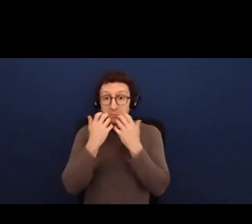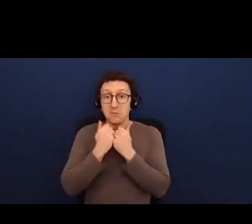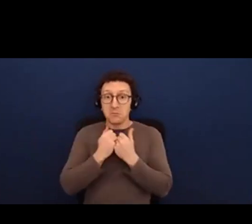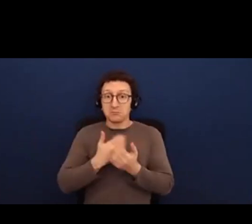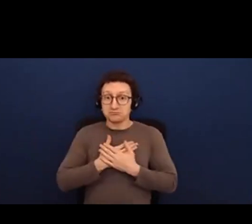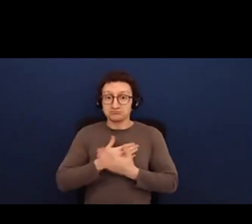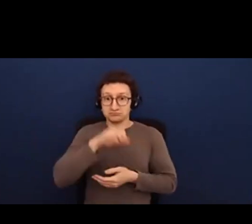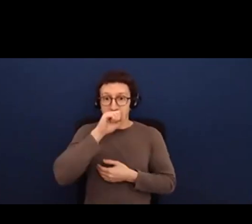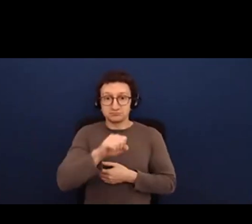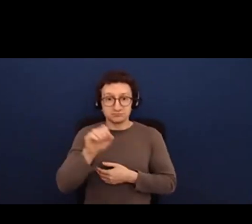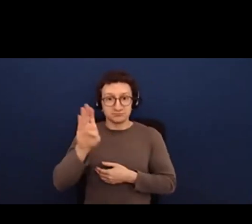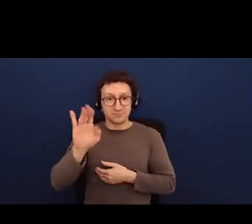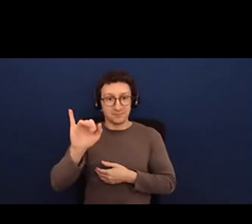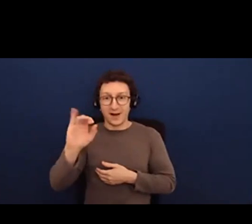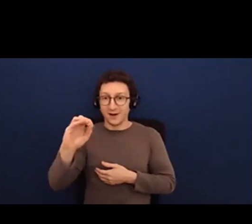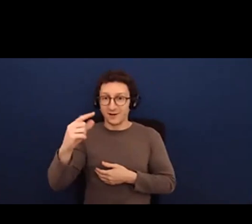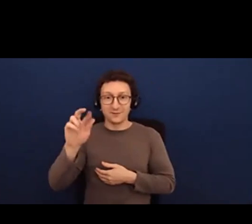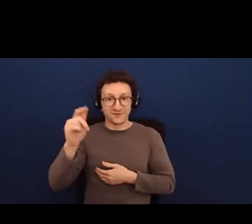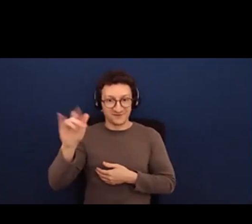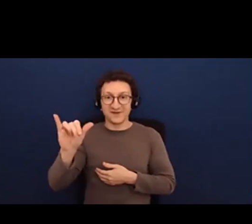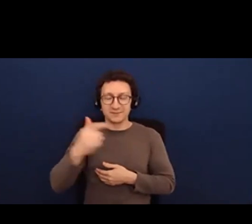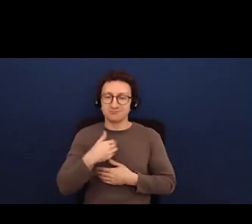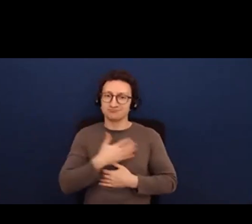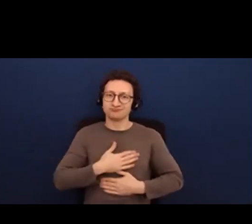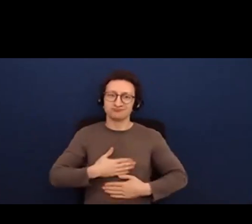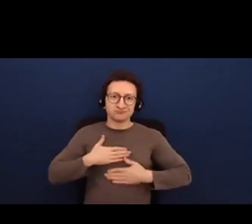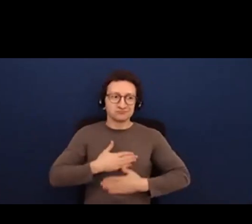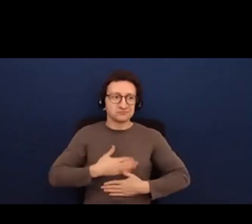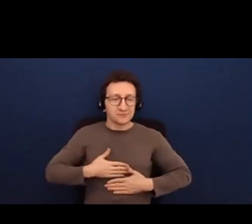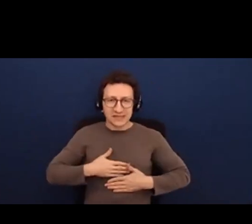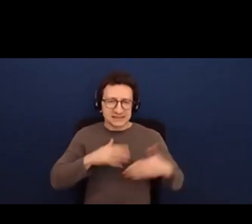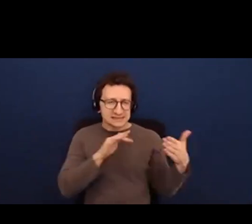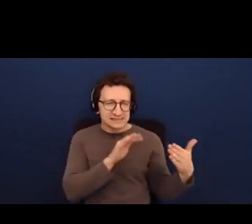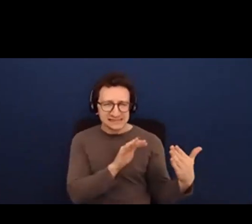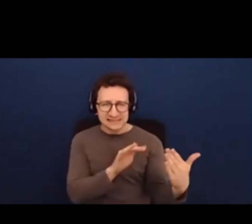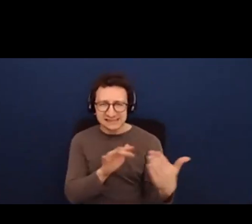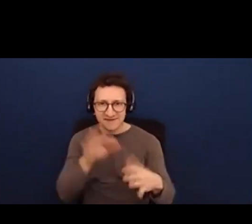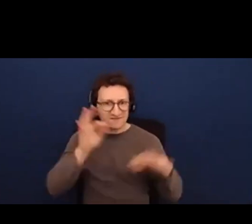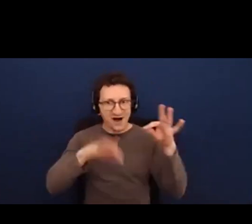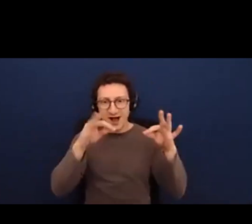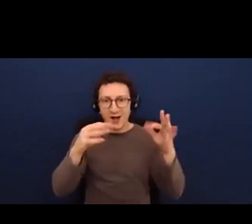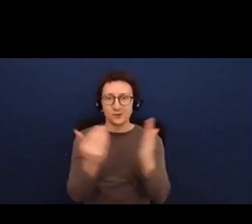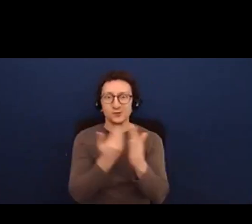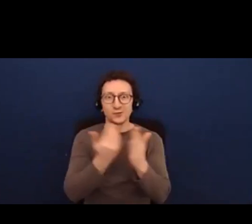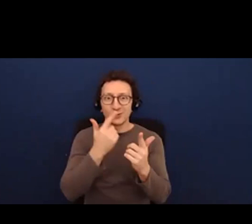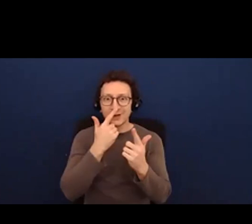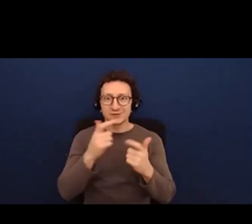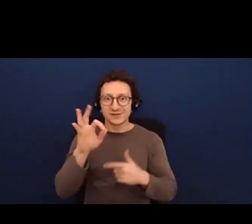I love biography. I love finding out facts that nobody else